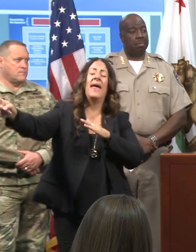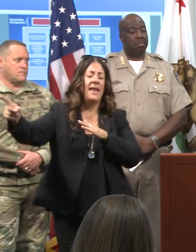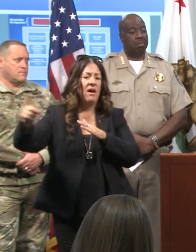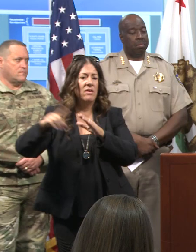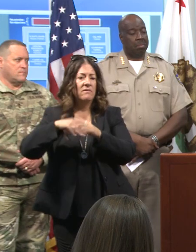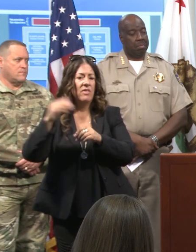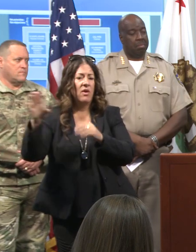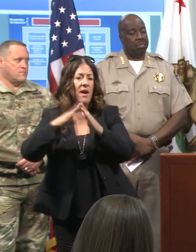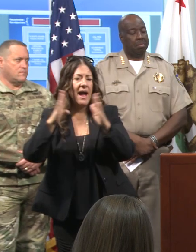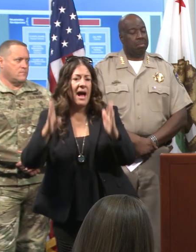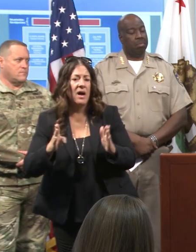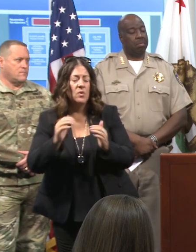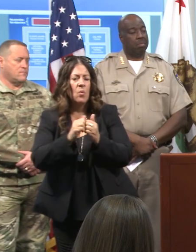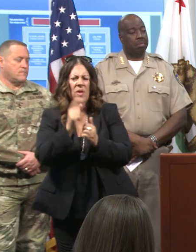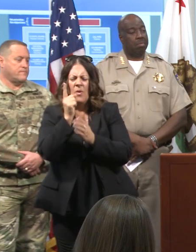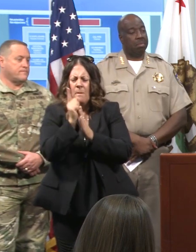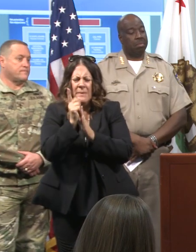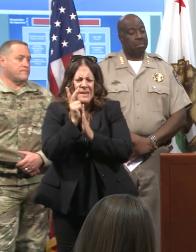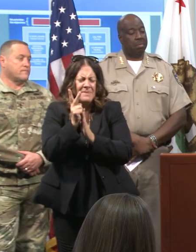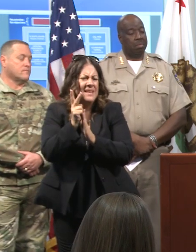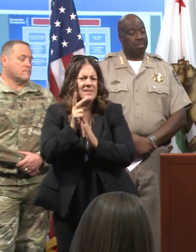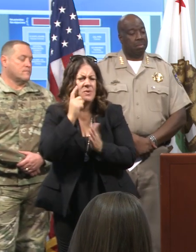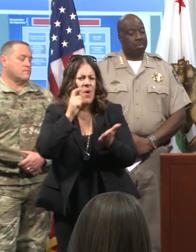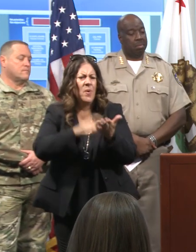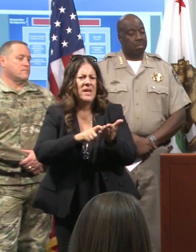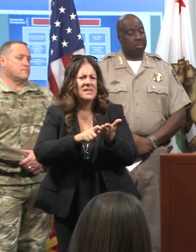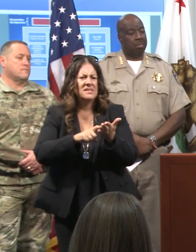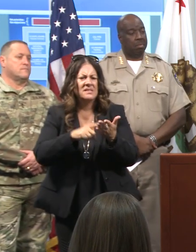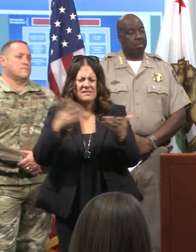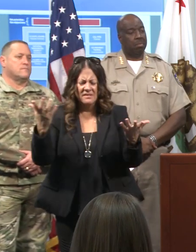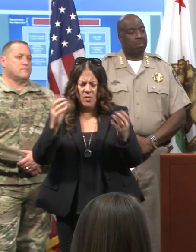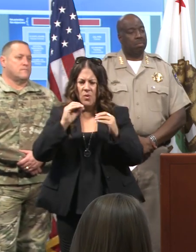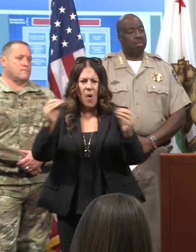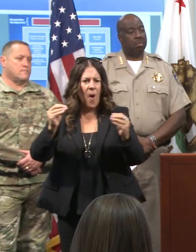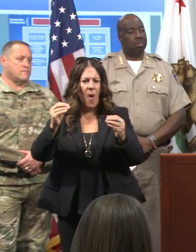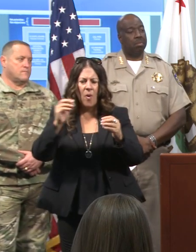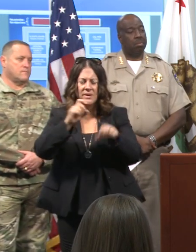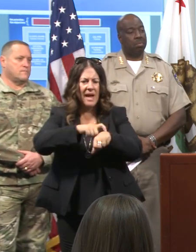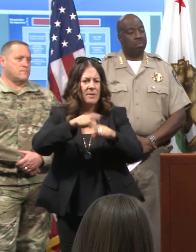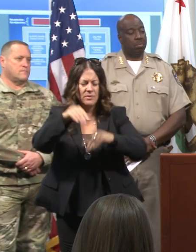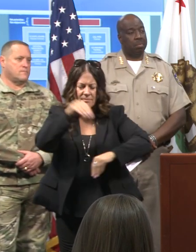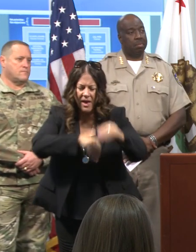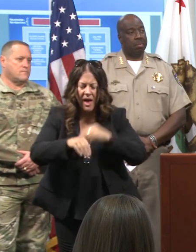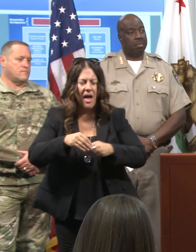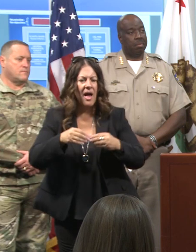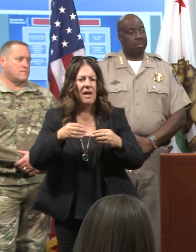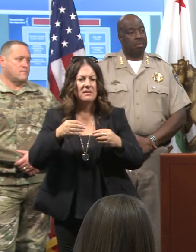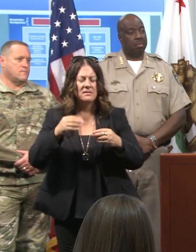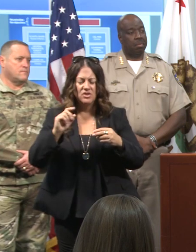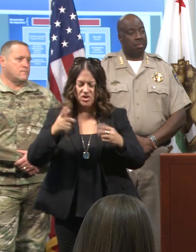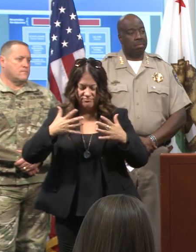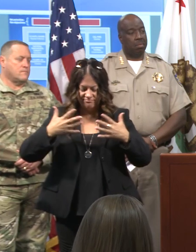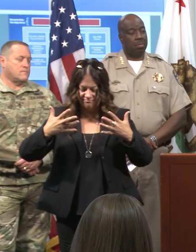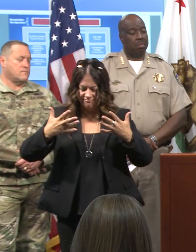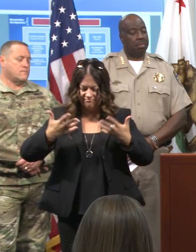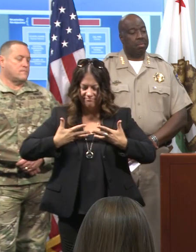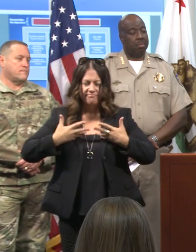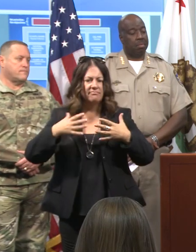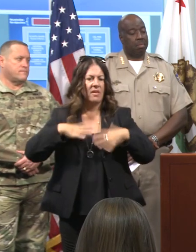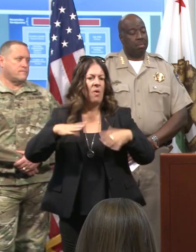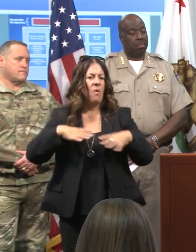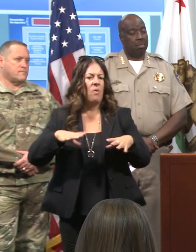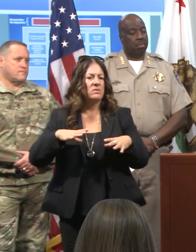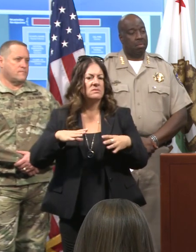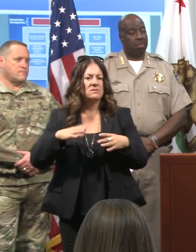minutes notice. And so literally barely the clothes on their back. And so they don't, people don't know what's left. And